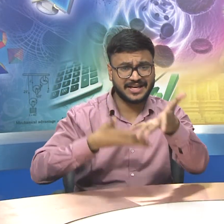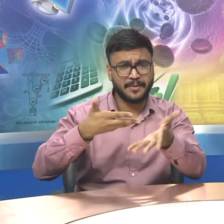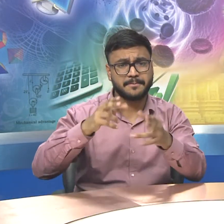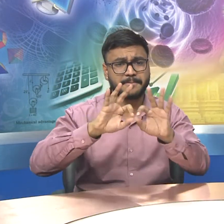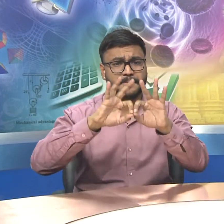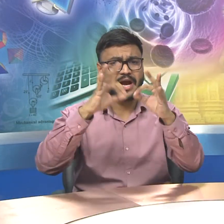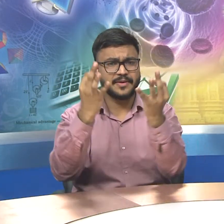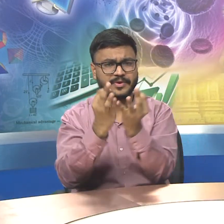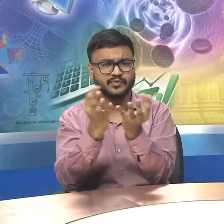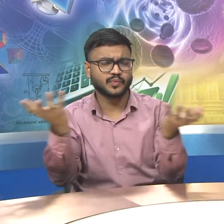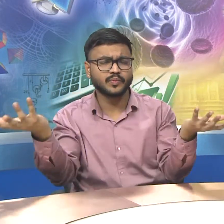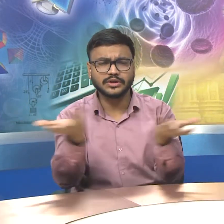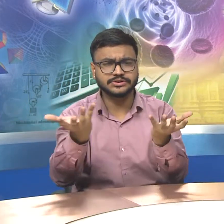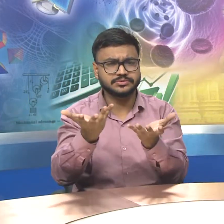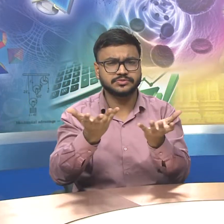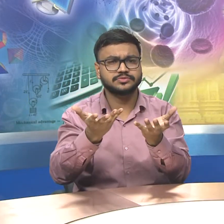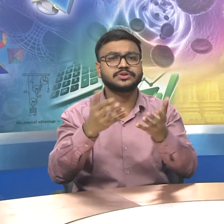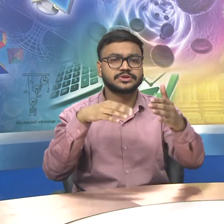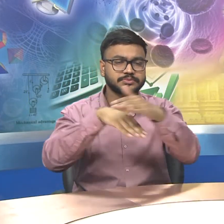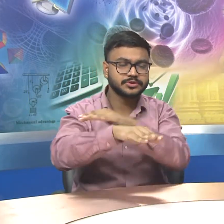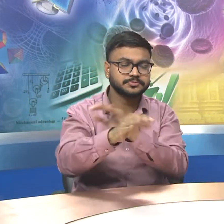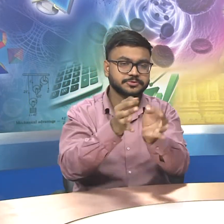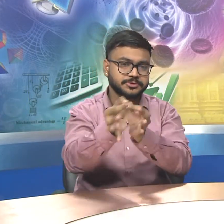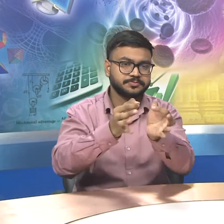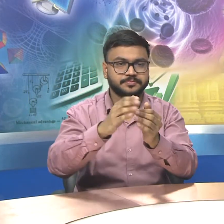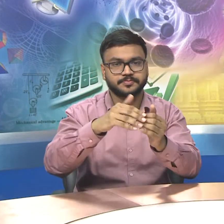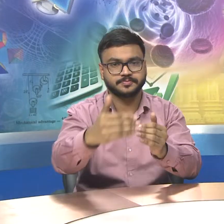Now we will look about the sign families.